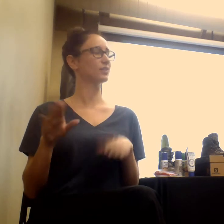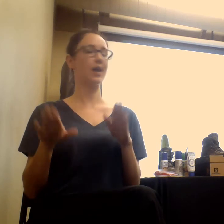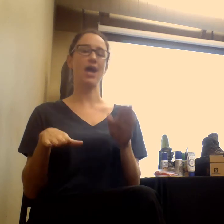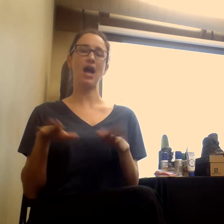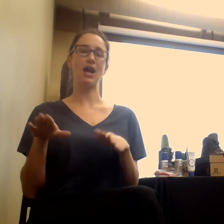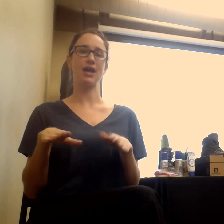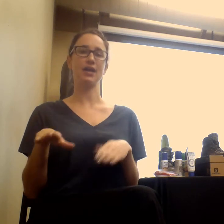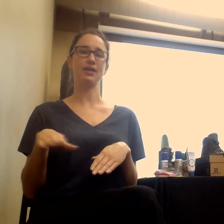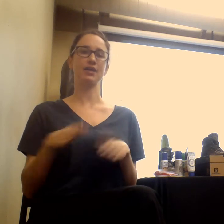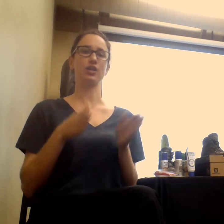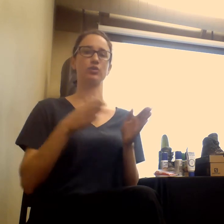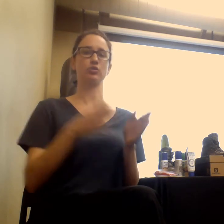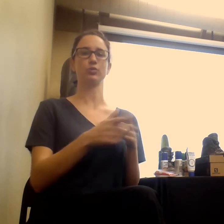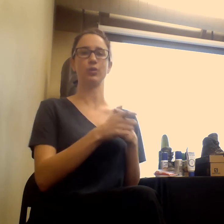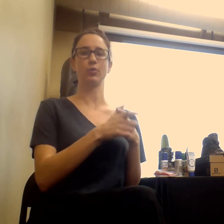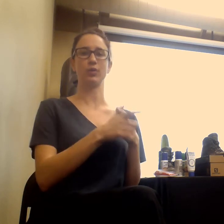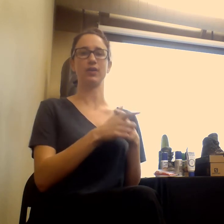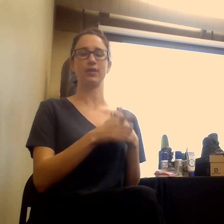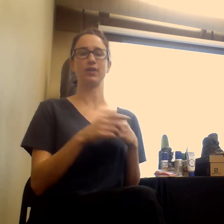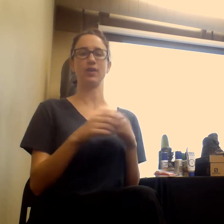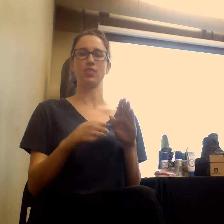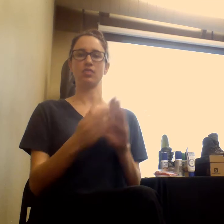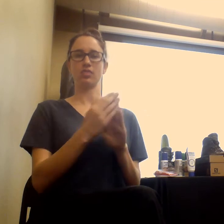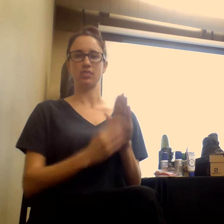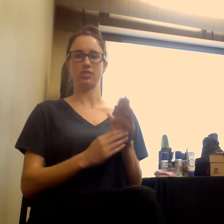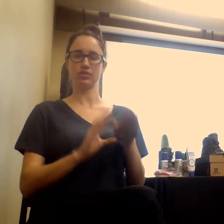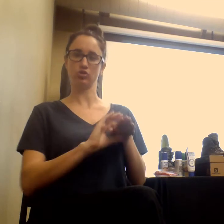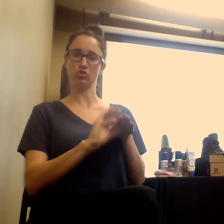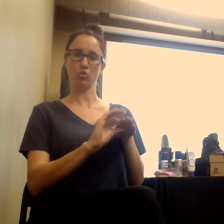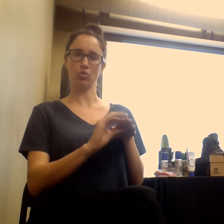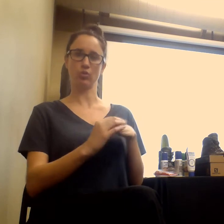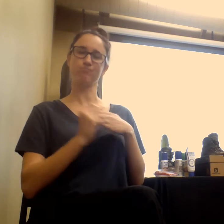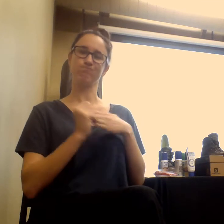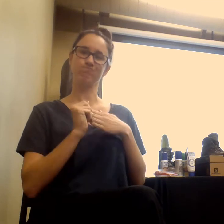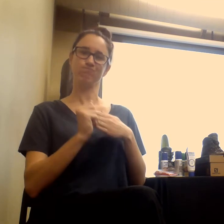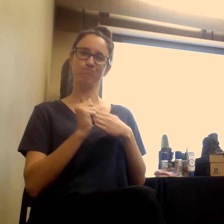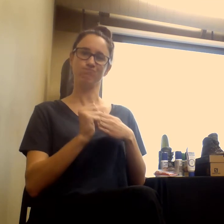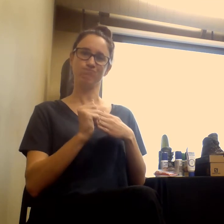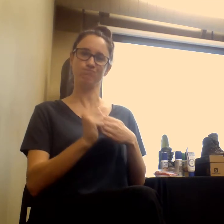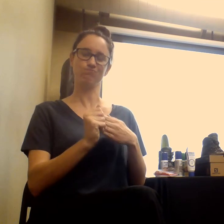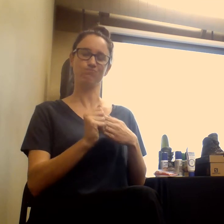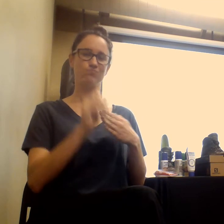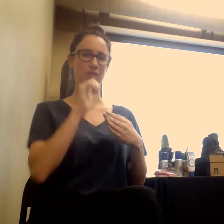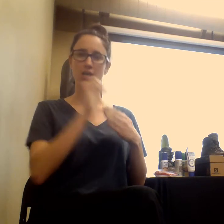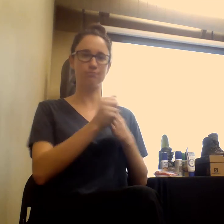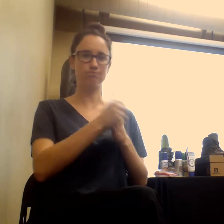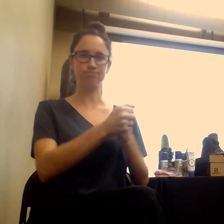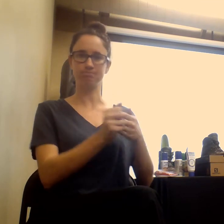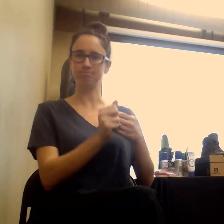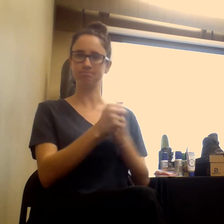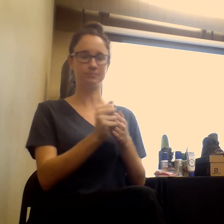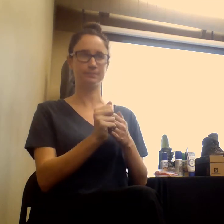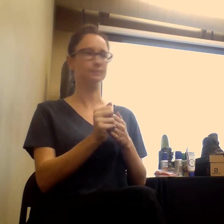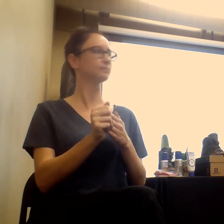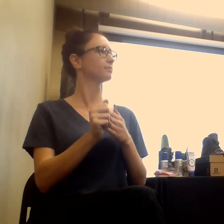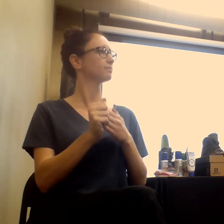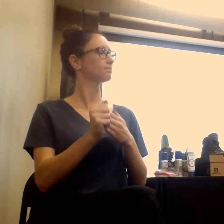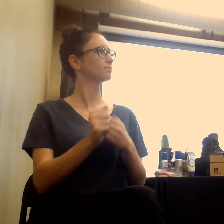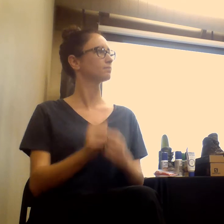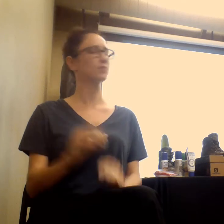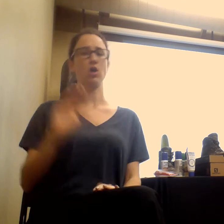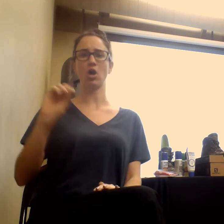that. It's a stiffer sole. Connor absolutely loved these, but he actually budgeted in his Pacific